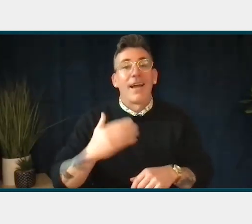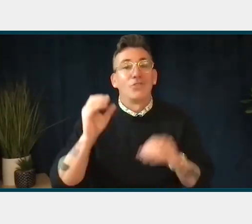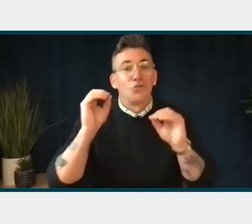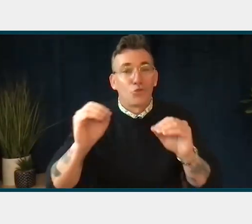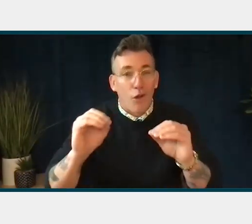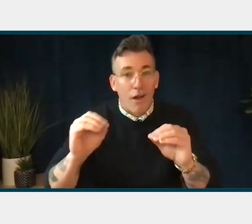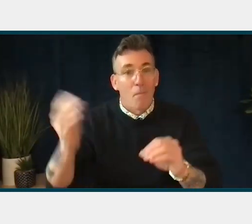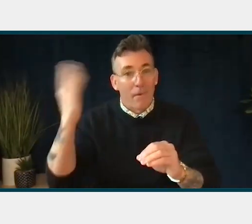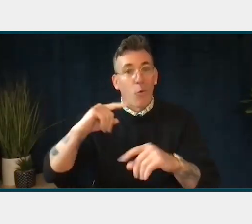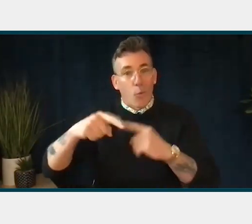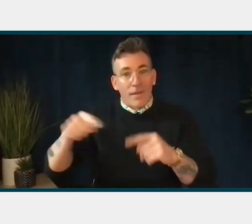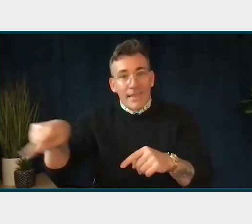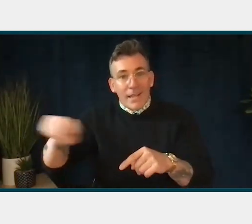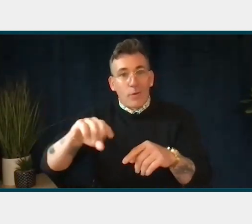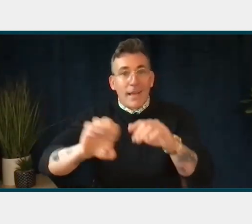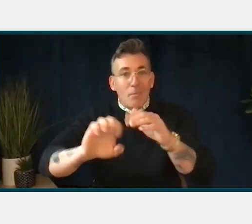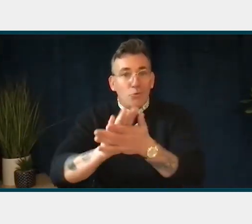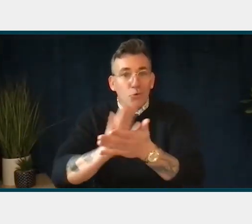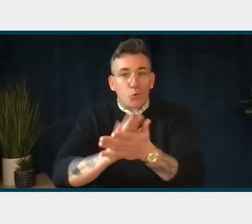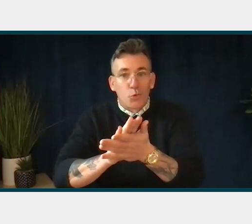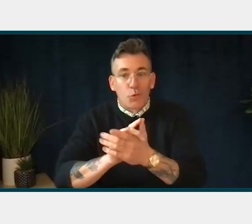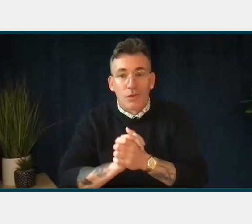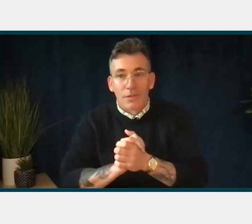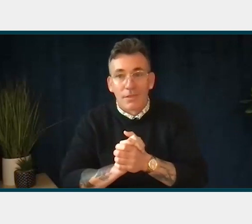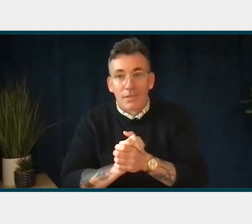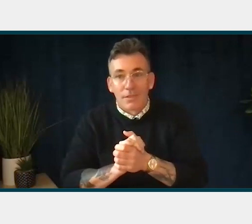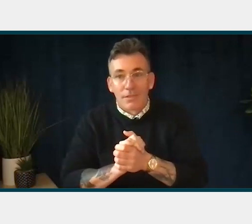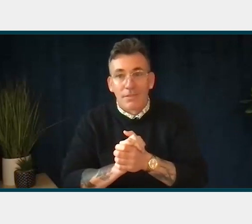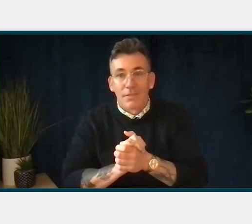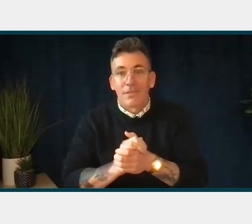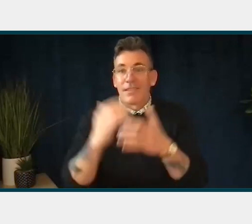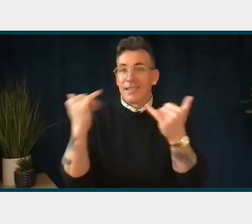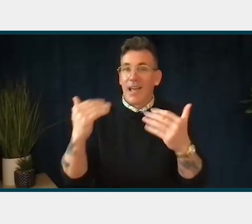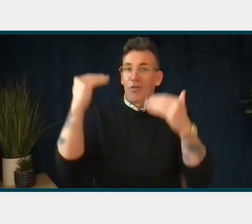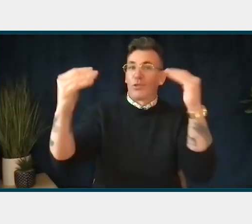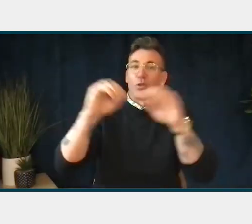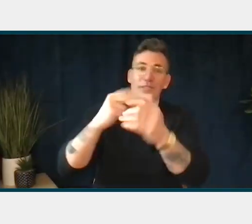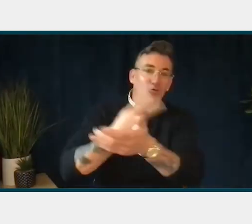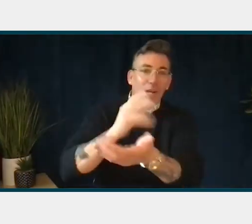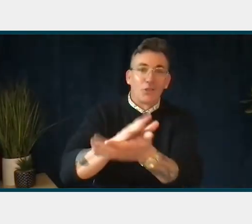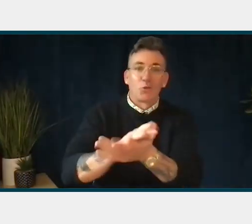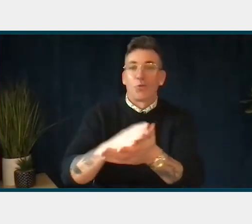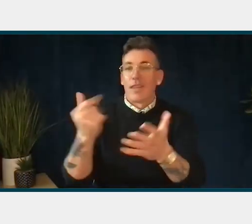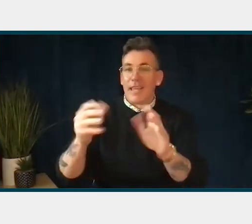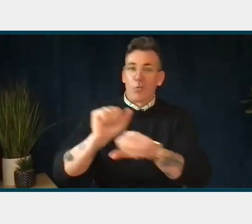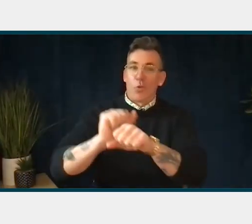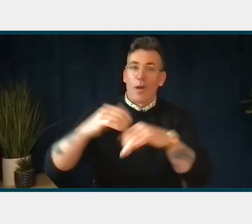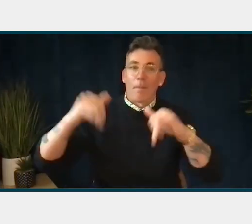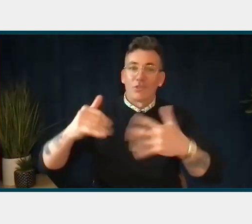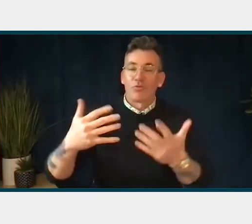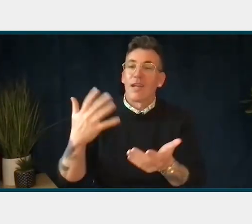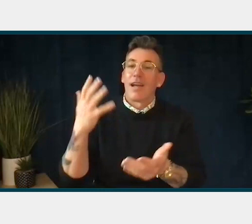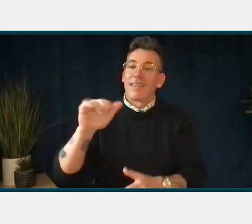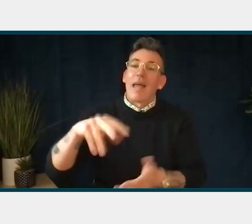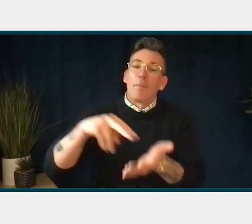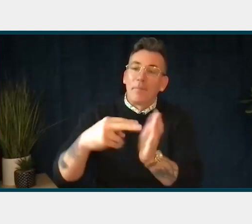I have staff work for me that I taught previously when they were in elementary school. And now they're